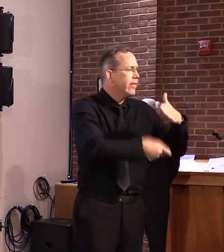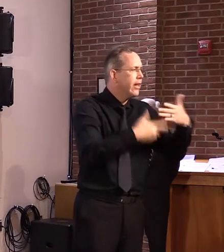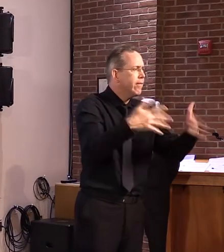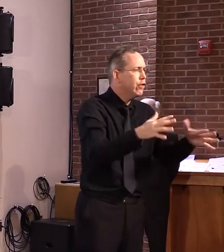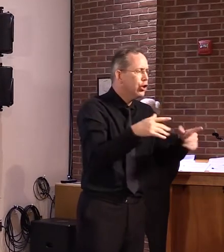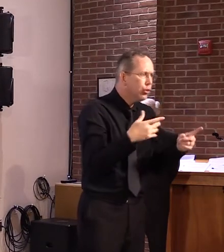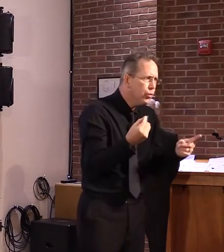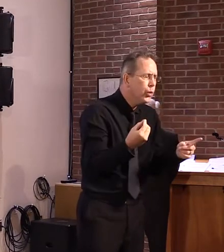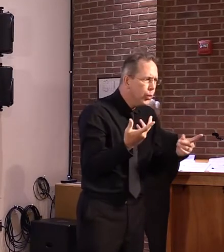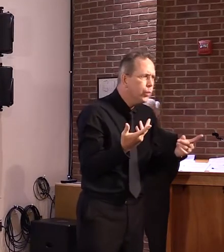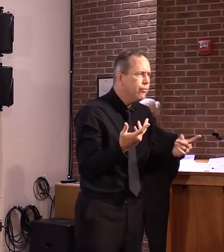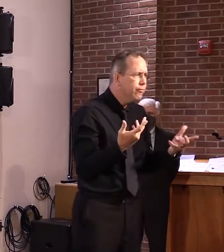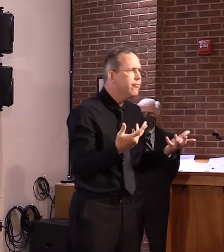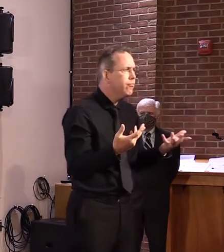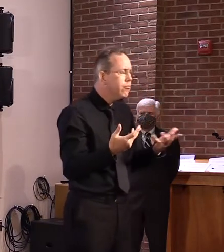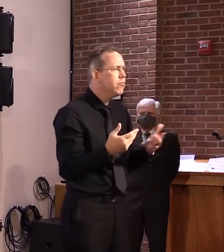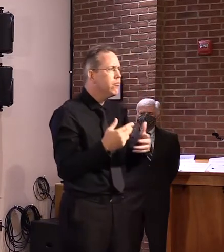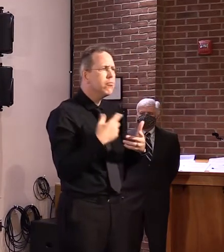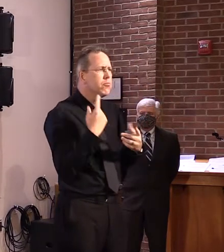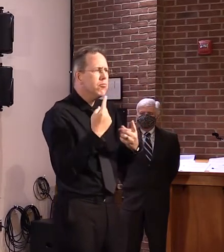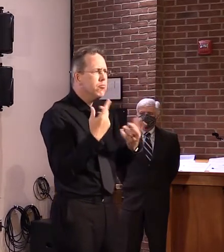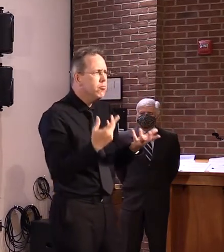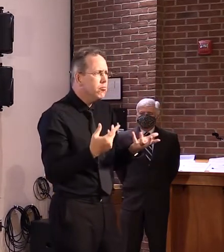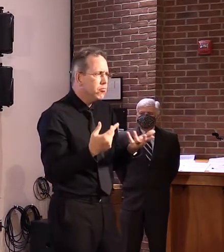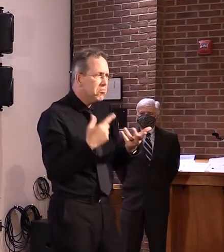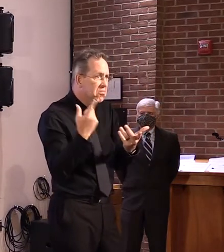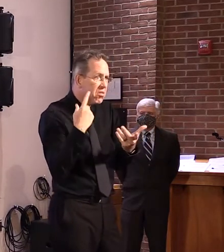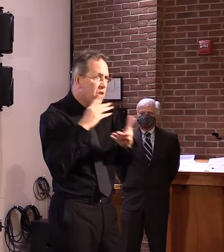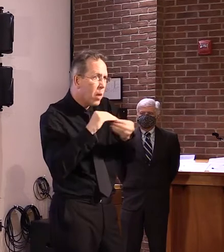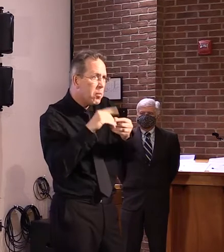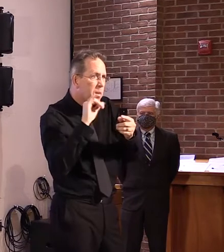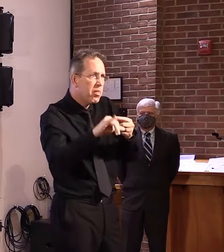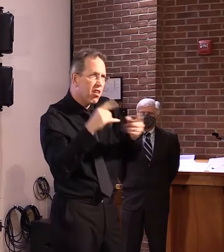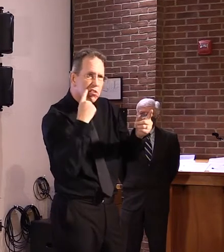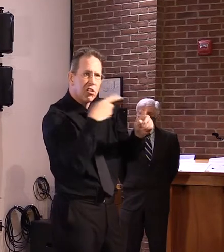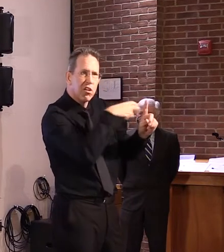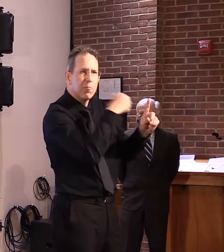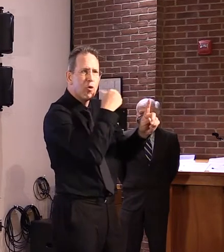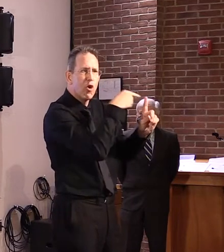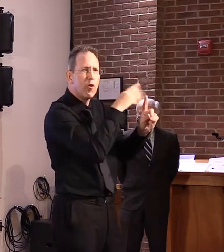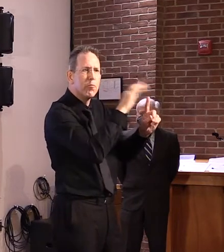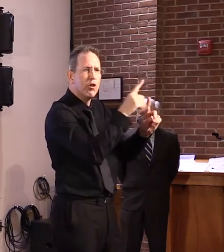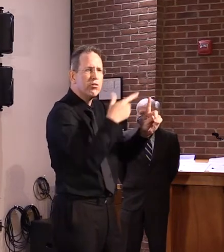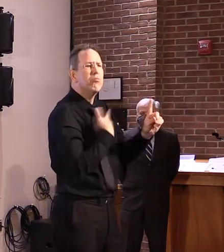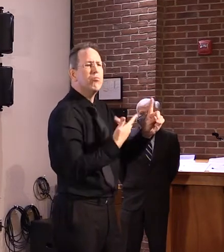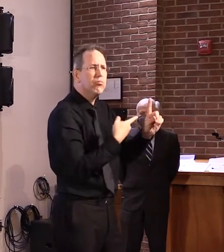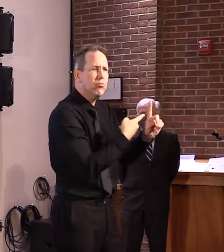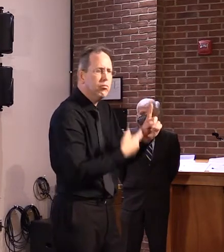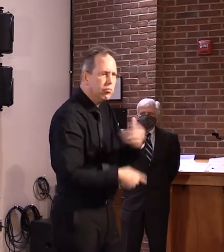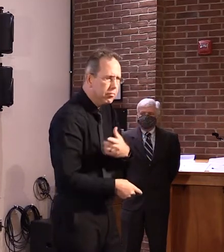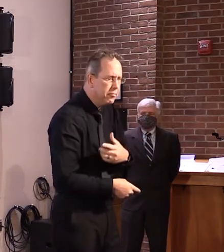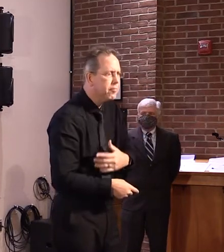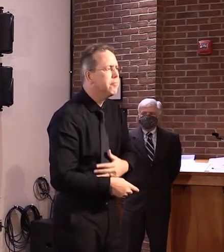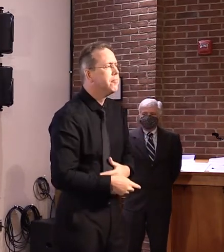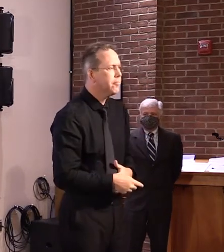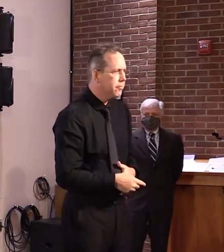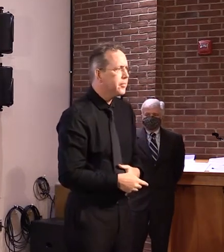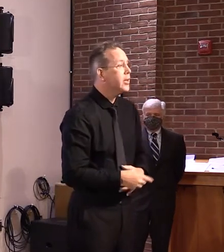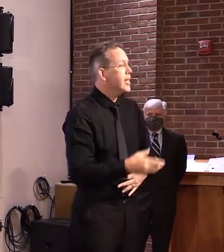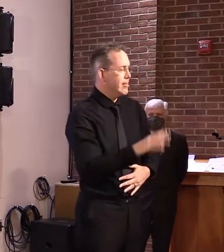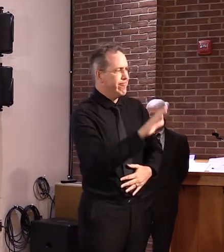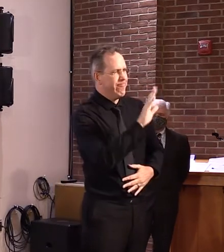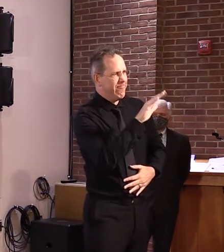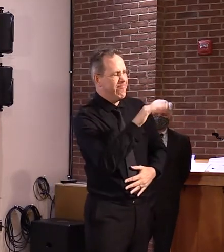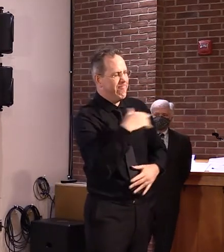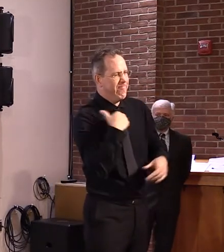those capacity requirements, and if you have a message for bars and restaurants about that. Well, again, we're seeing across the country where this is, in